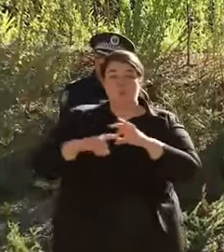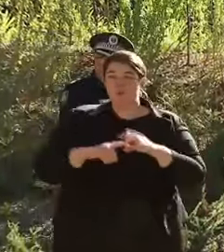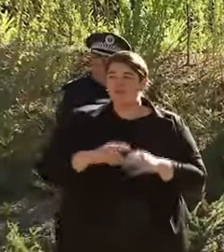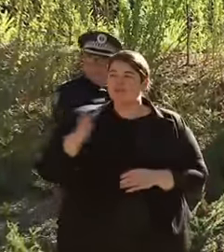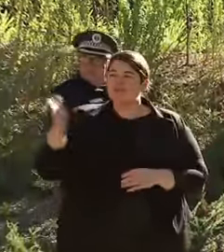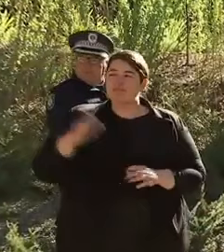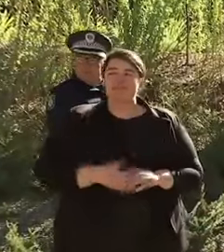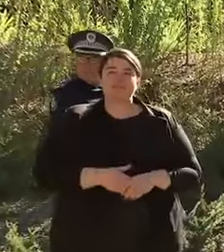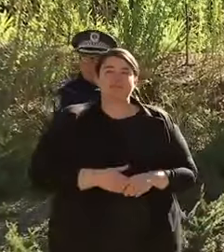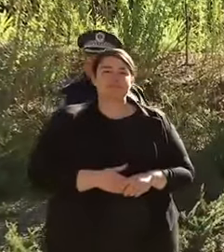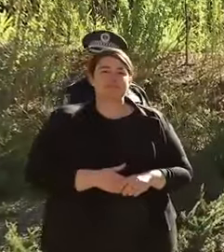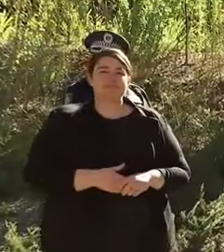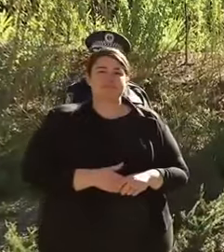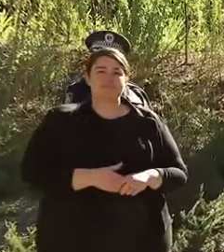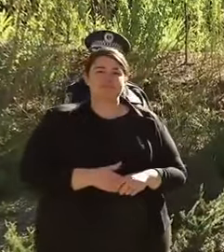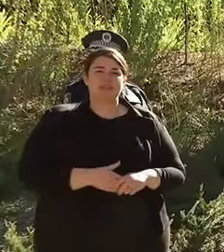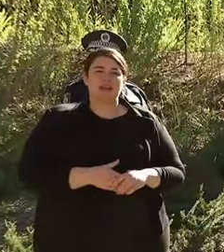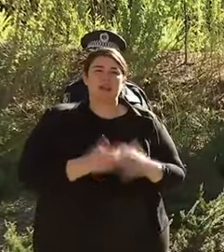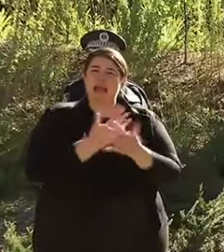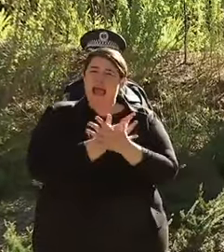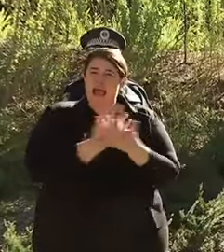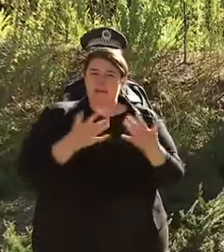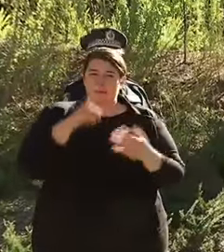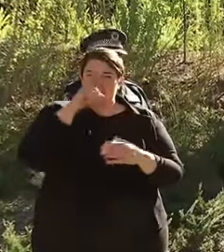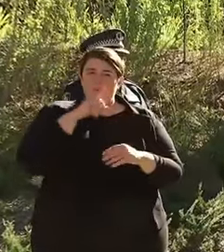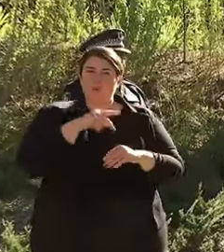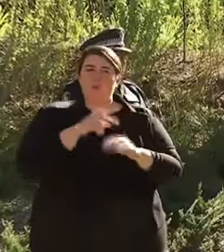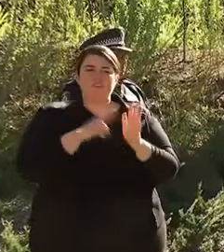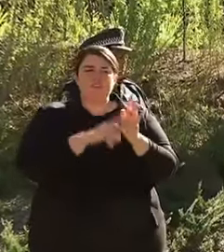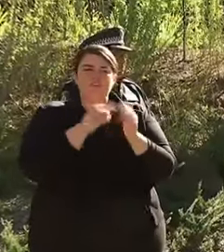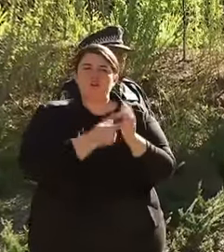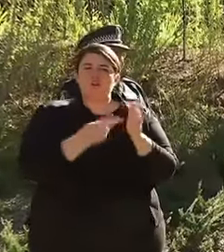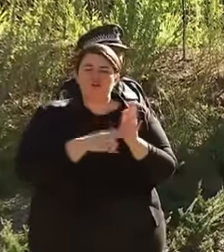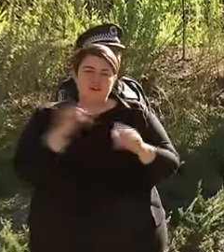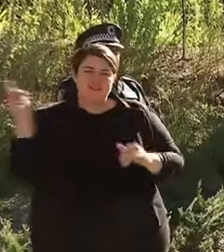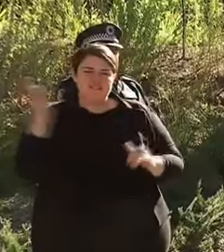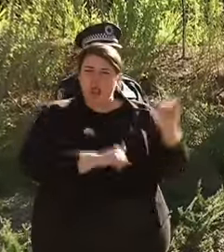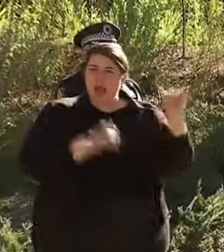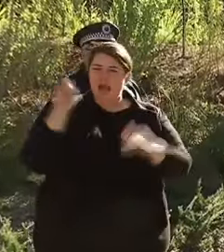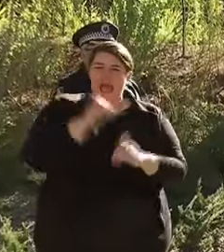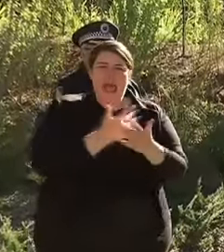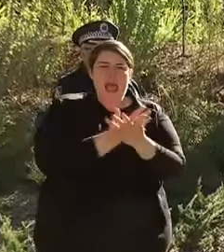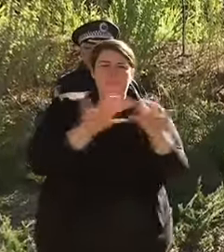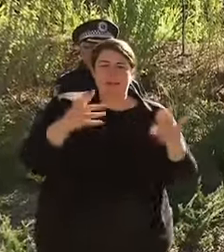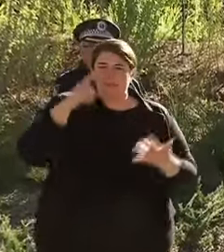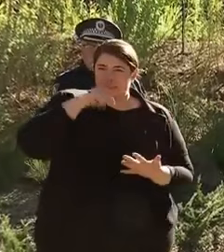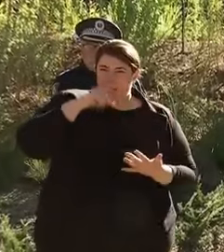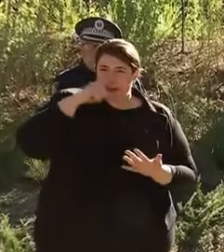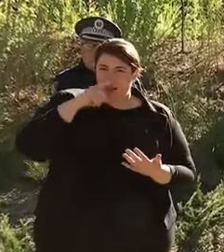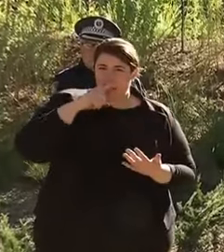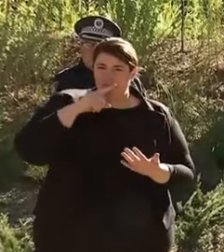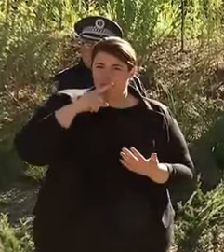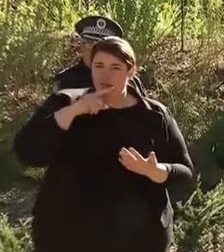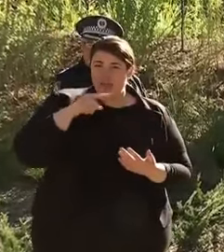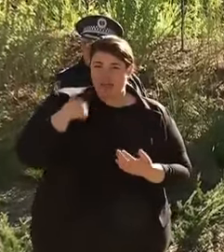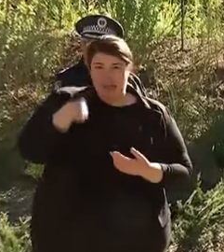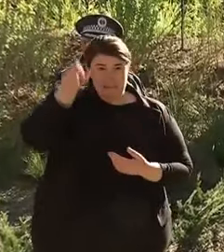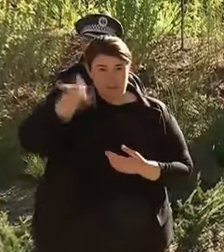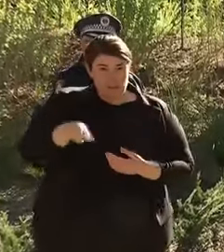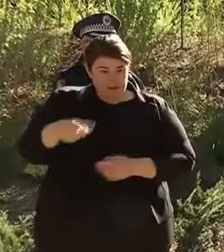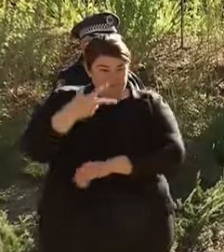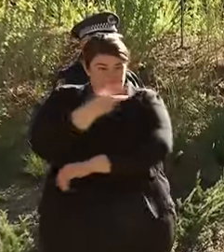how many people were on the flights that the Virgin crew may have exposed, and was that Virgin crew